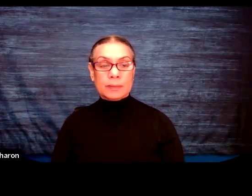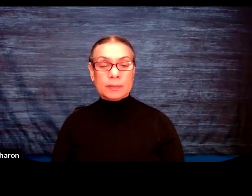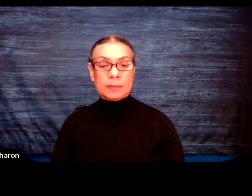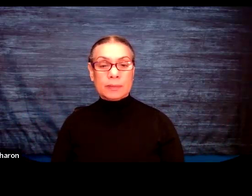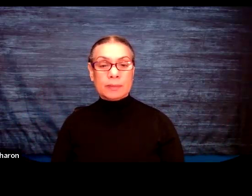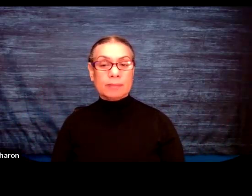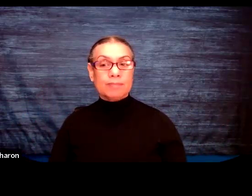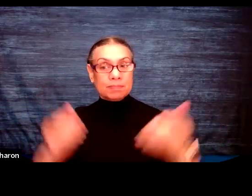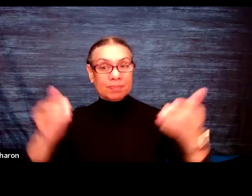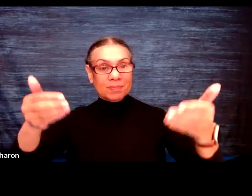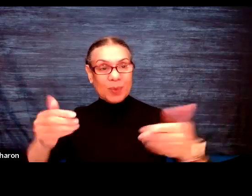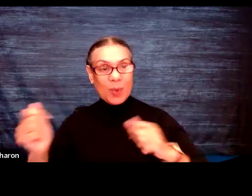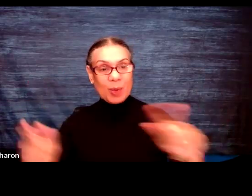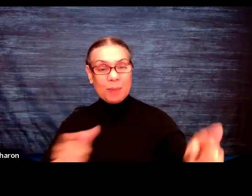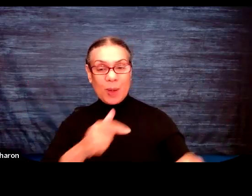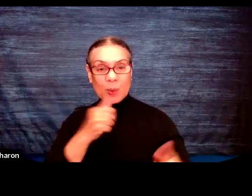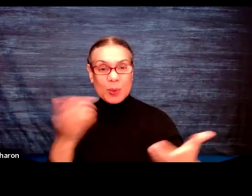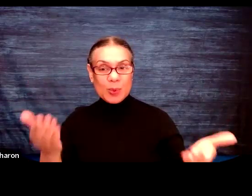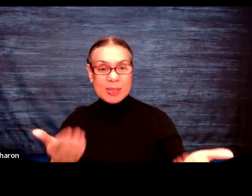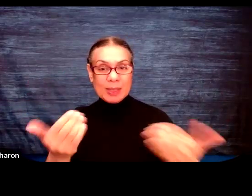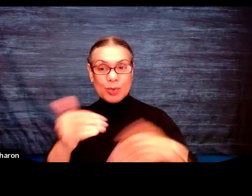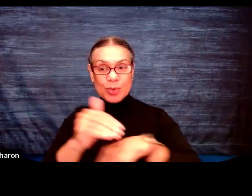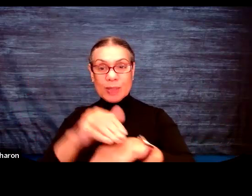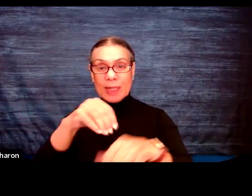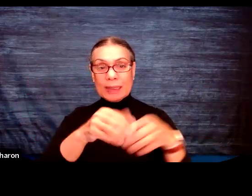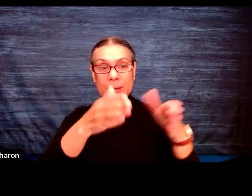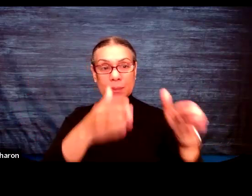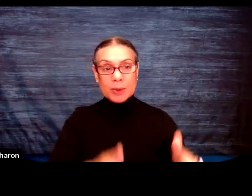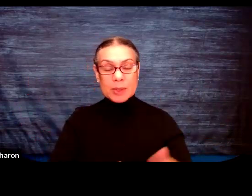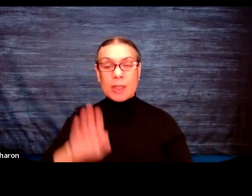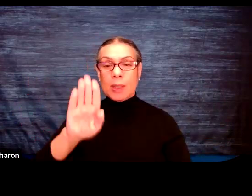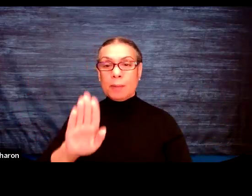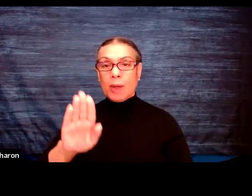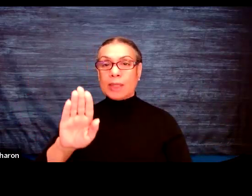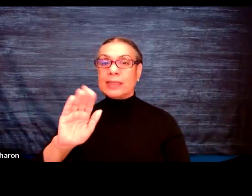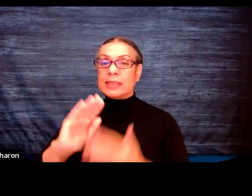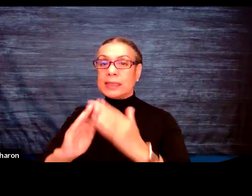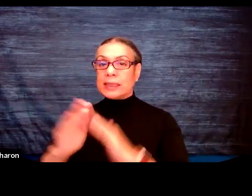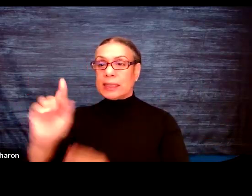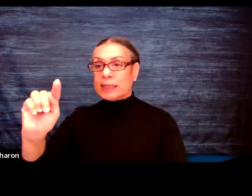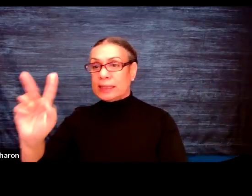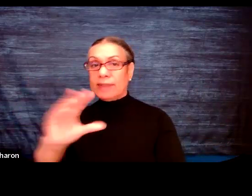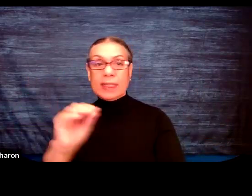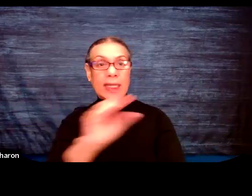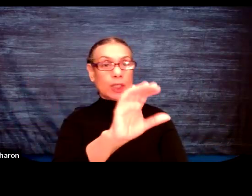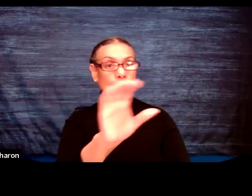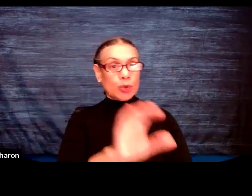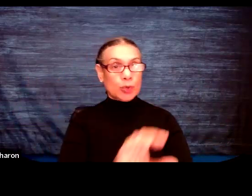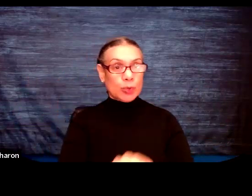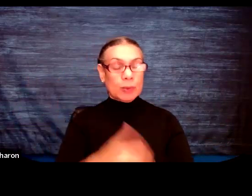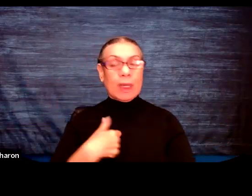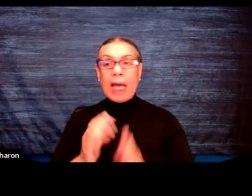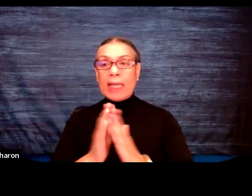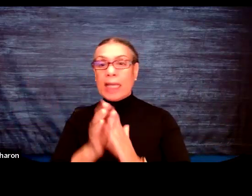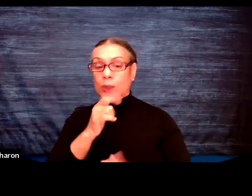I want to welcome everyone who is joining us tonight in person on Boston City TV and on Zoom. I'm going to ask everyone here